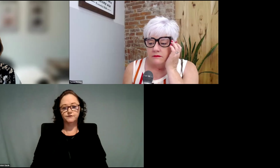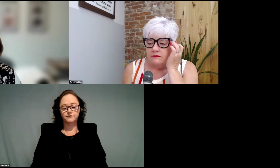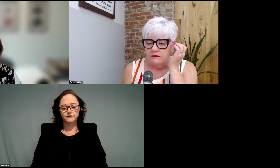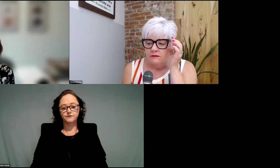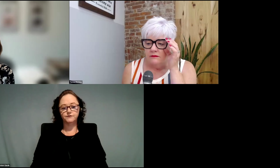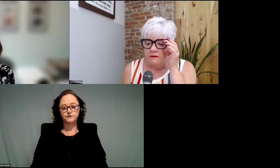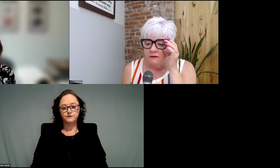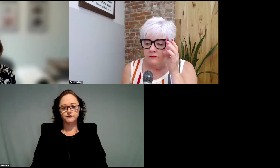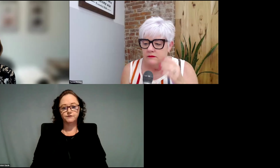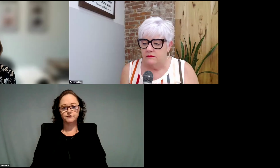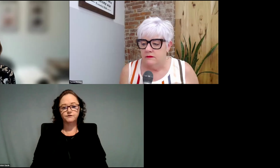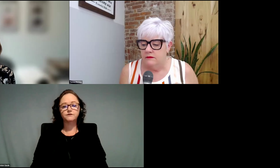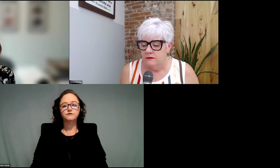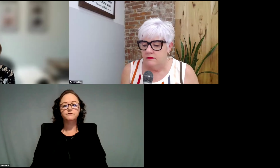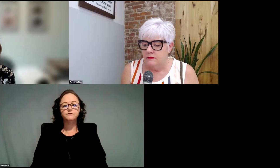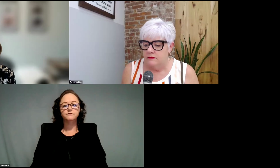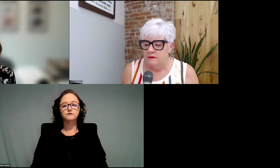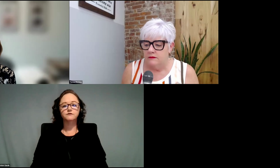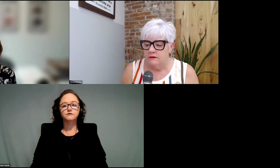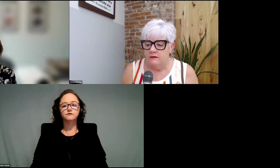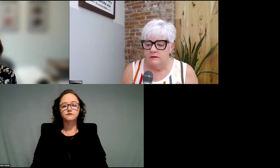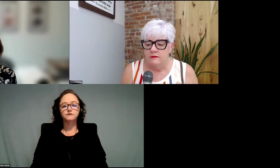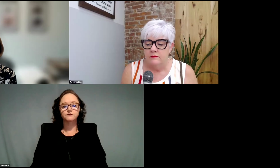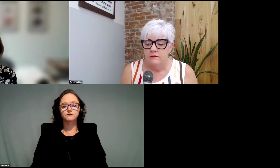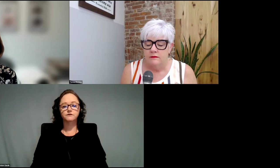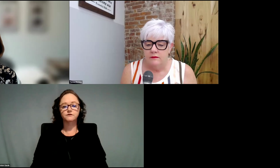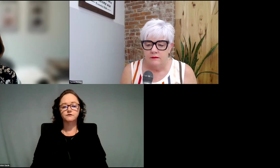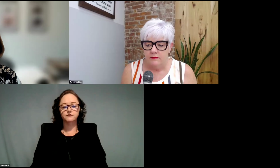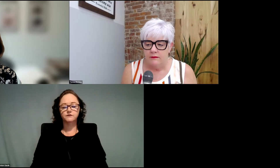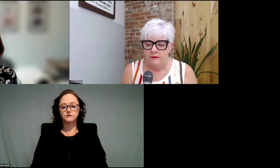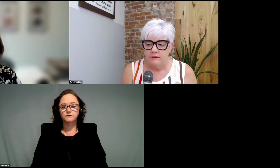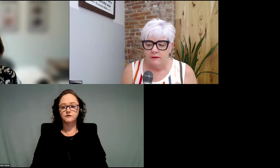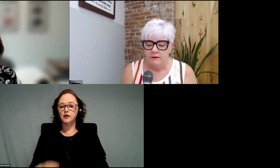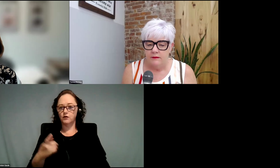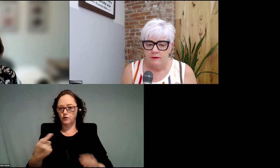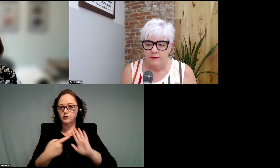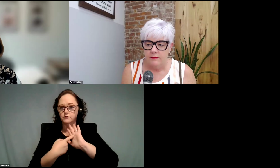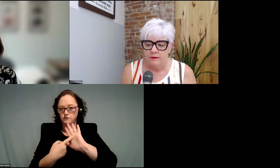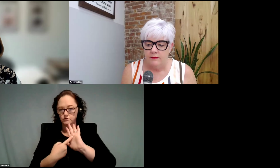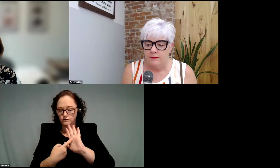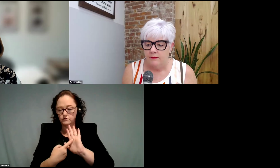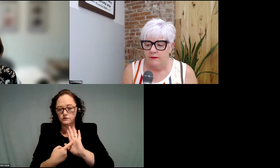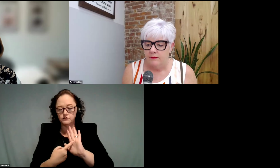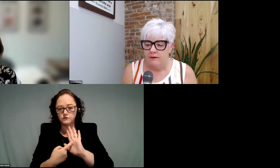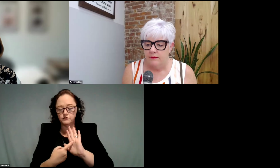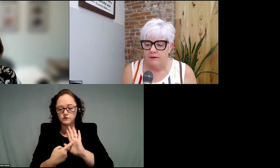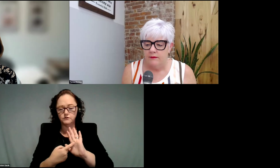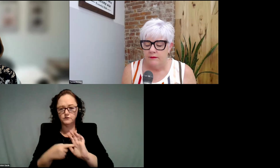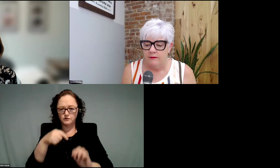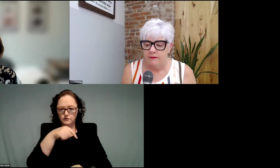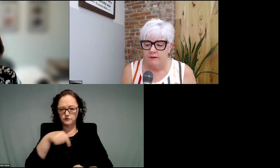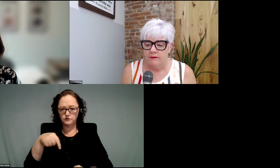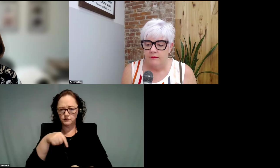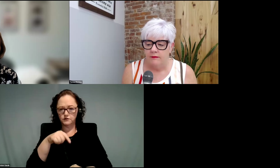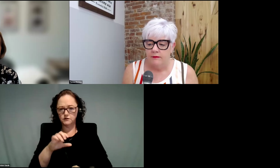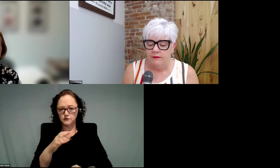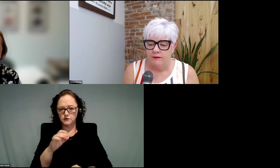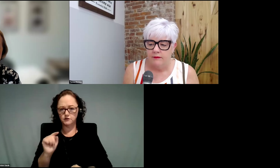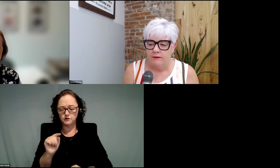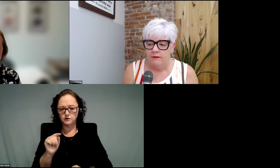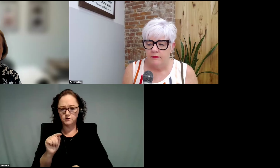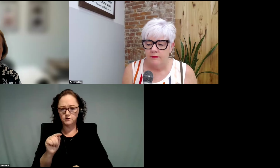Thank you. I see one example in the chat of a situation I wonder if a lot of folks in the webinar might